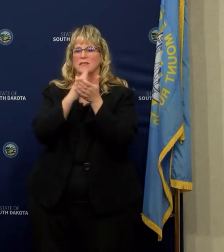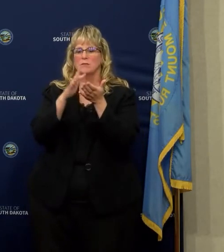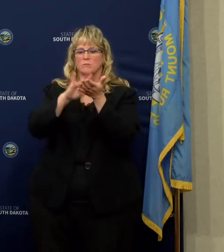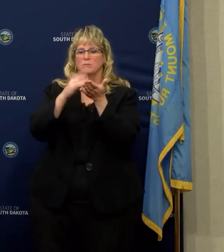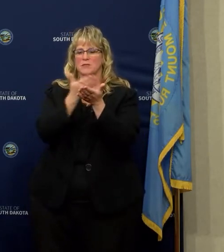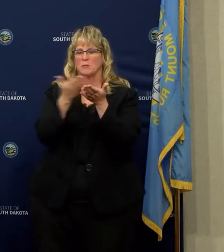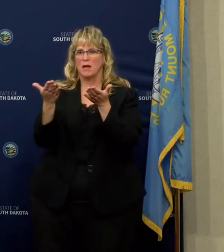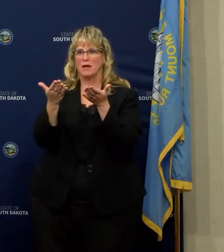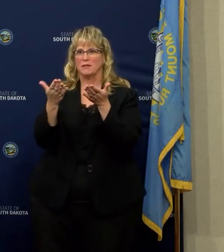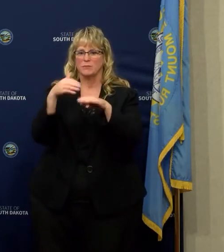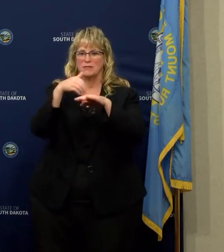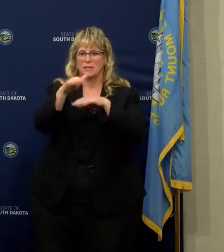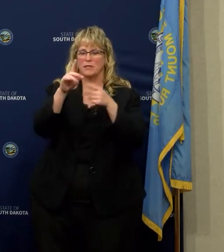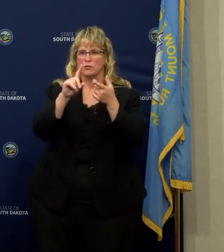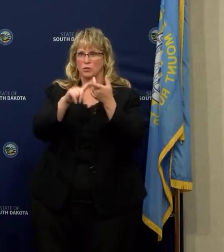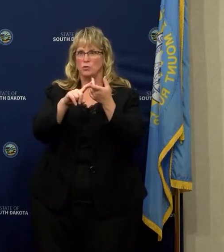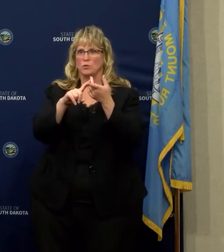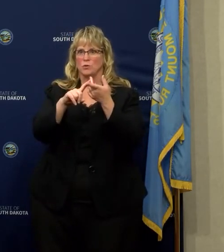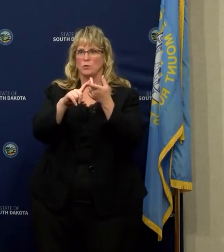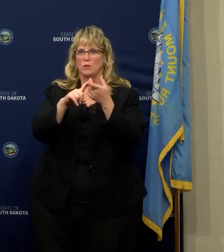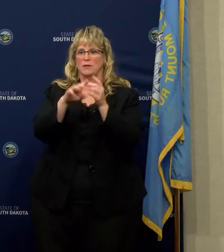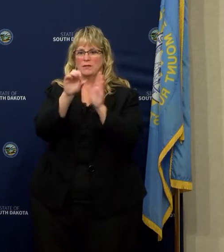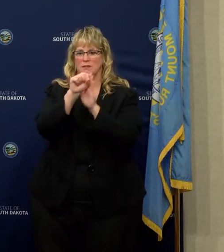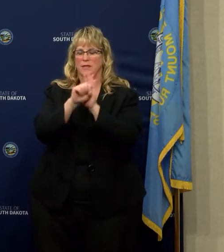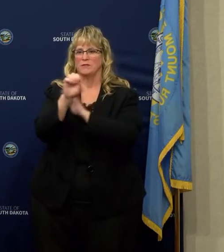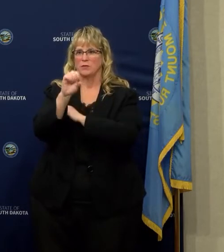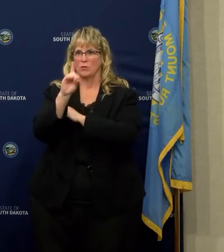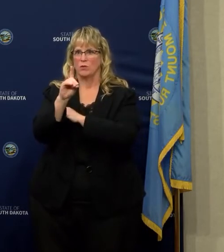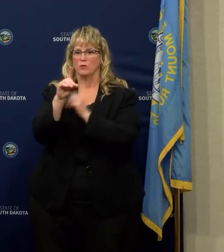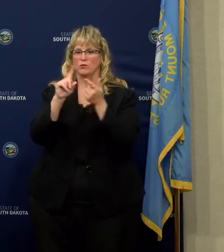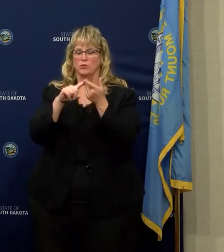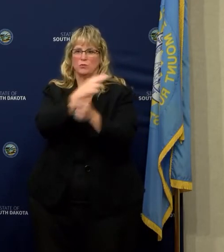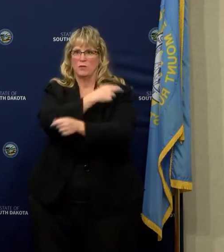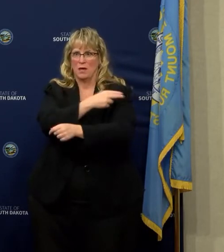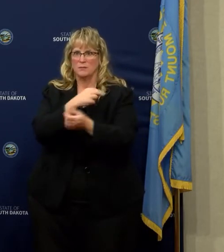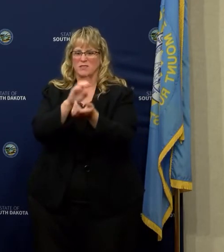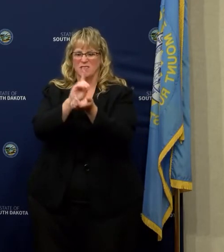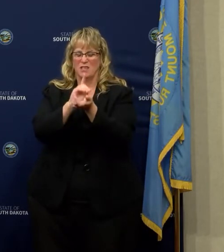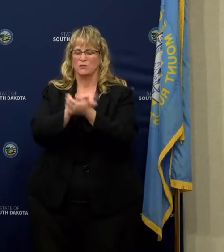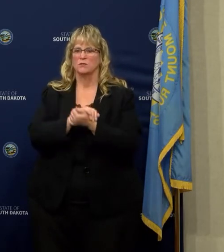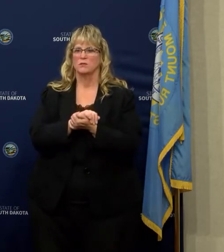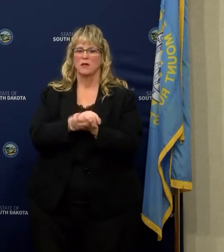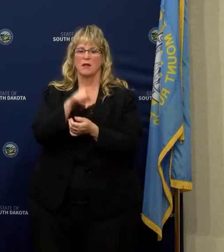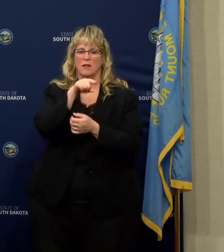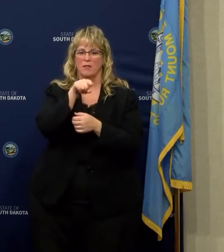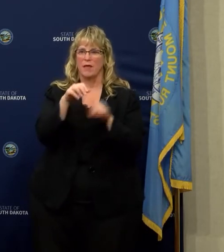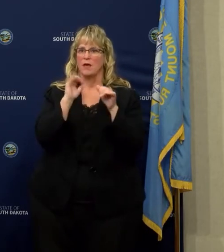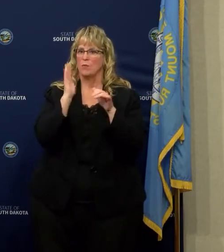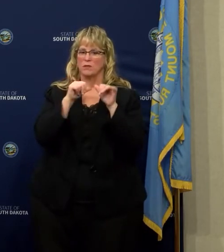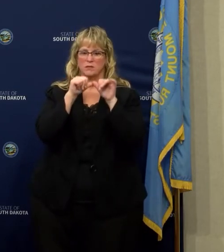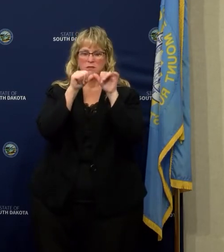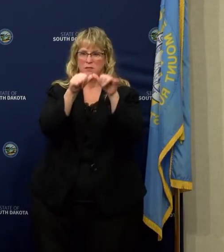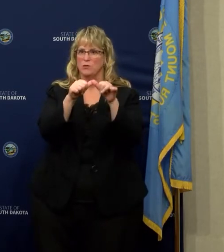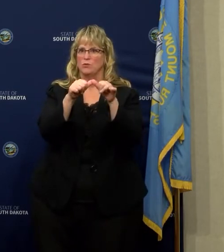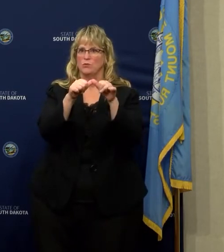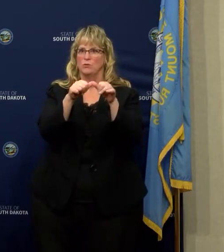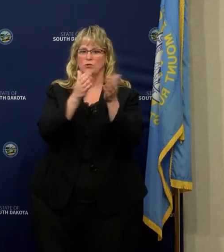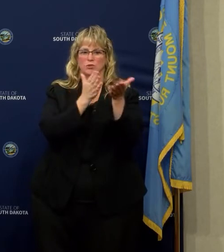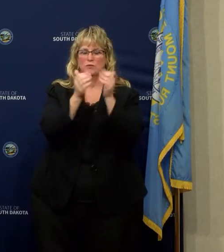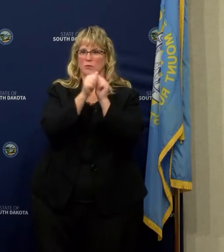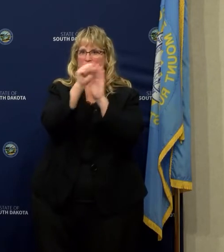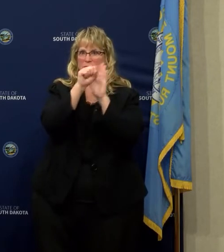out from the state of South Dakota to our healthcare providers. As healthcare providers resume services throughout the state to take care of